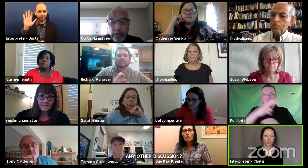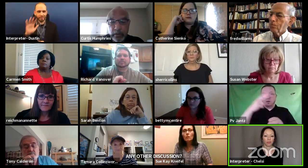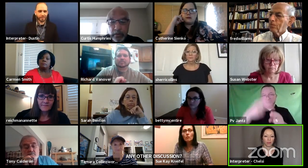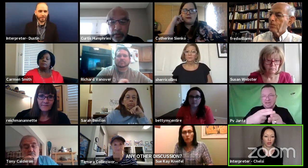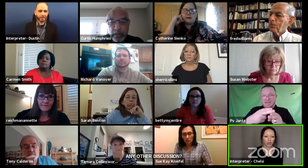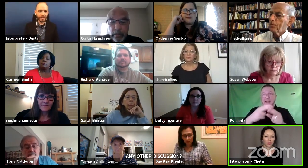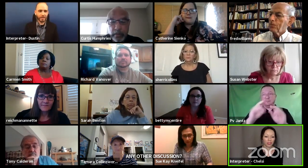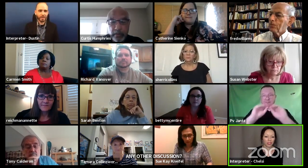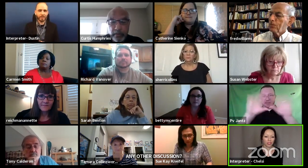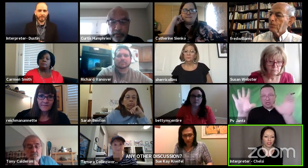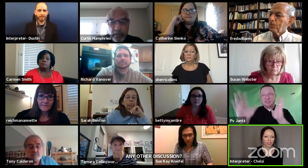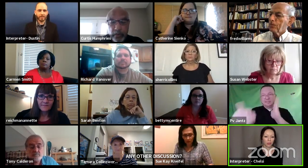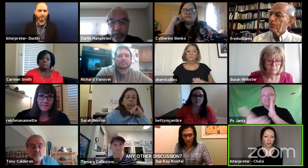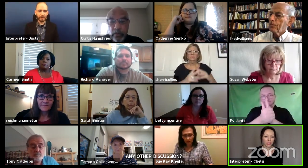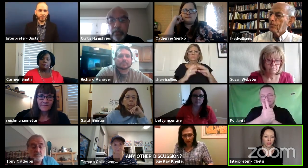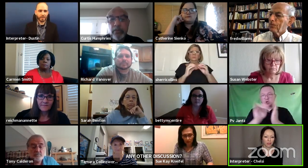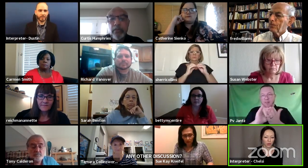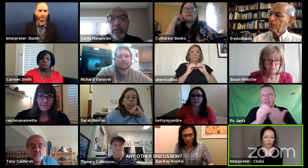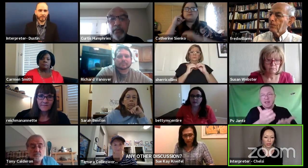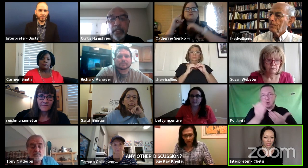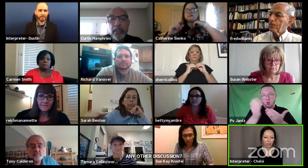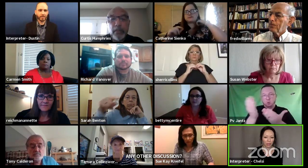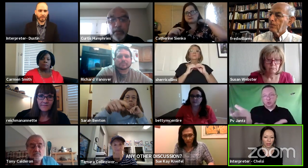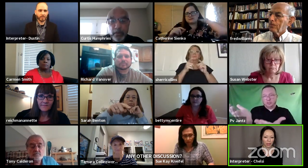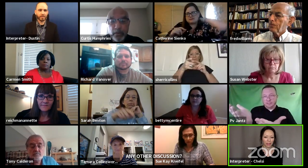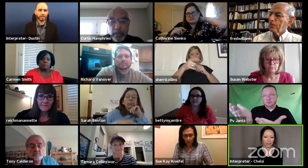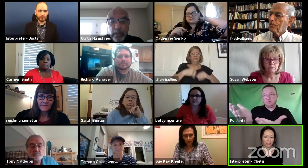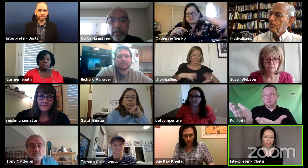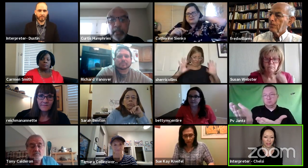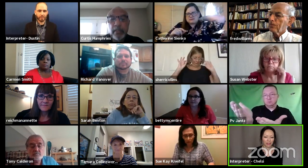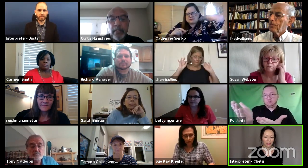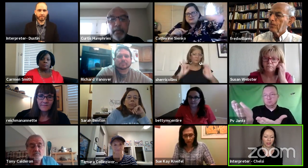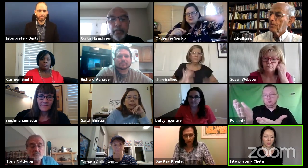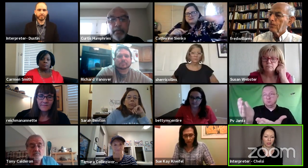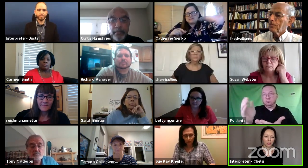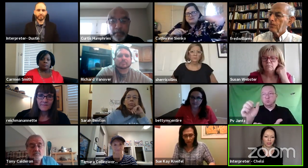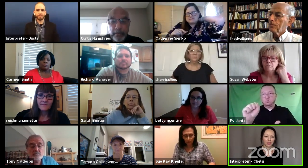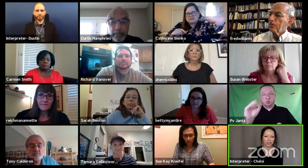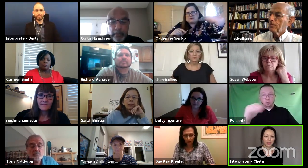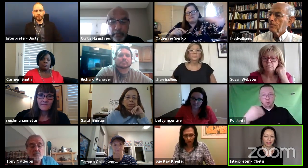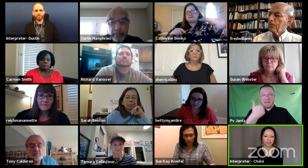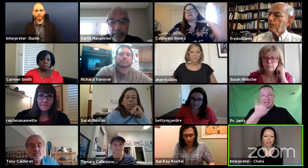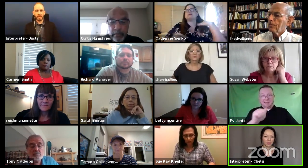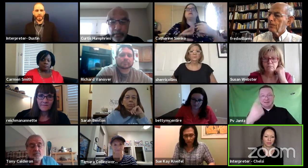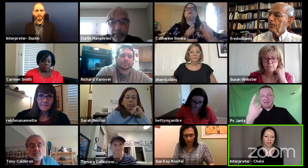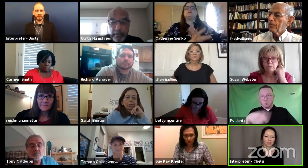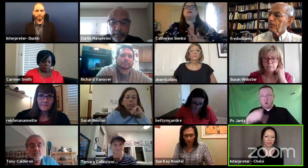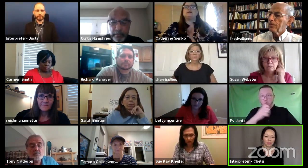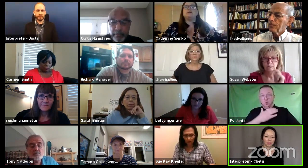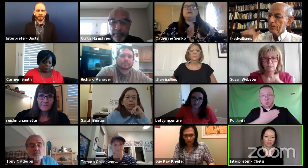Oh, part of the discussion is that we need the full name as an amendment.